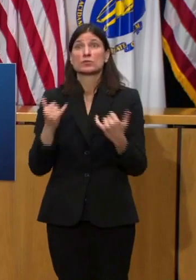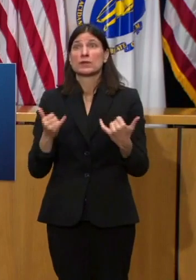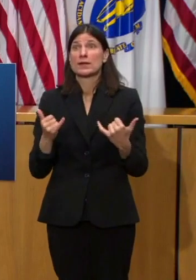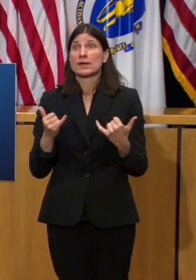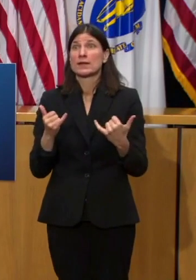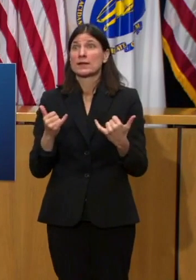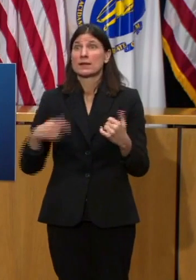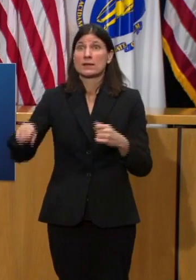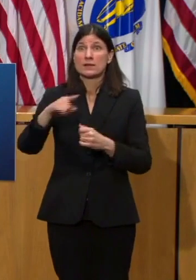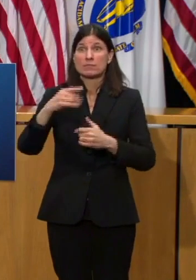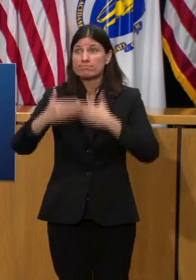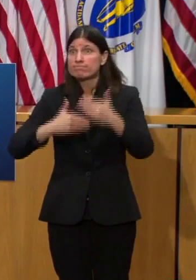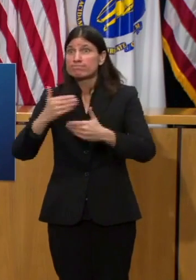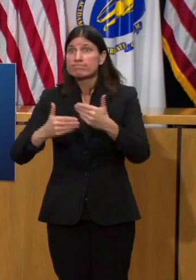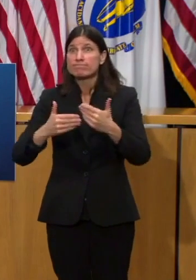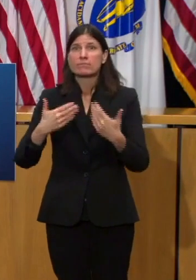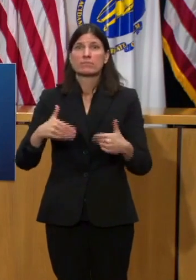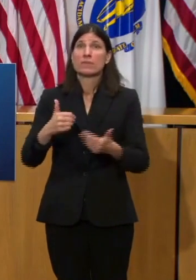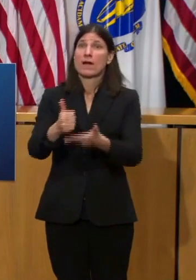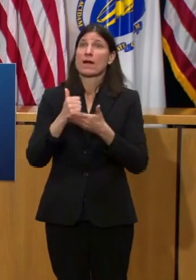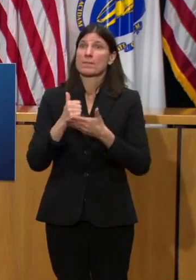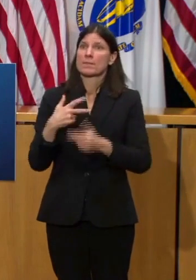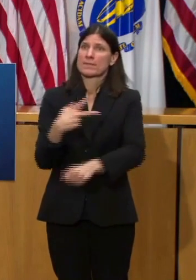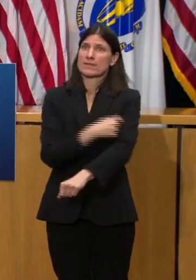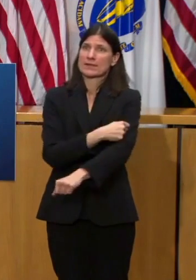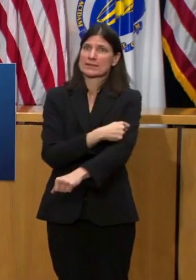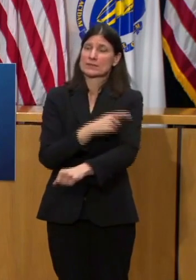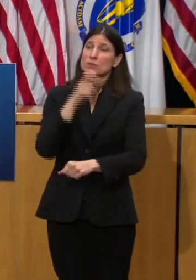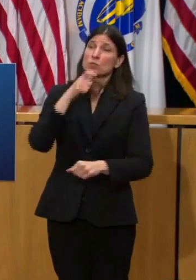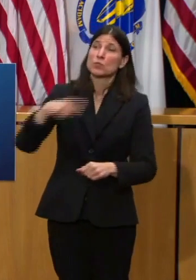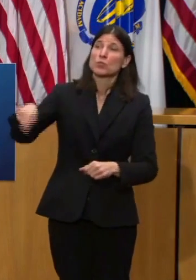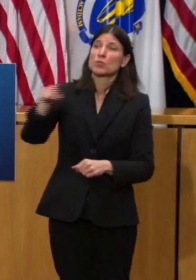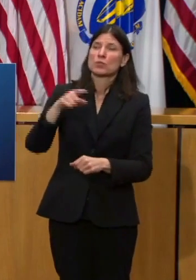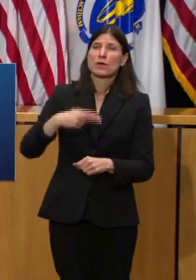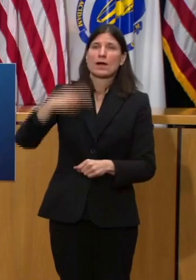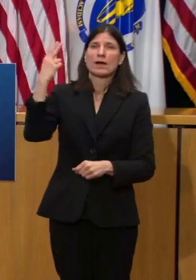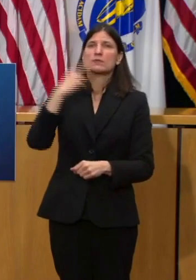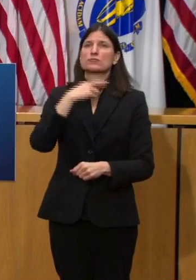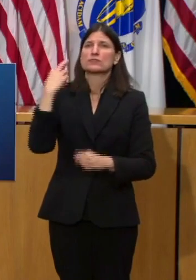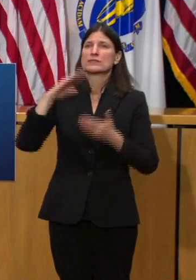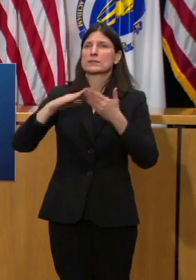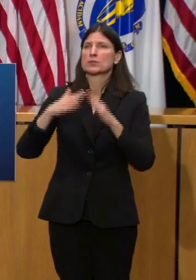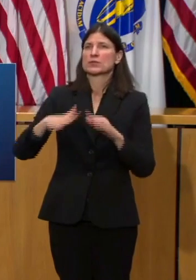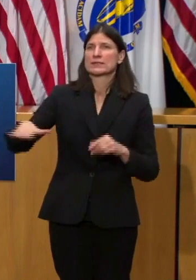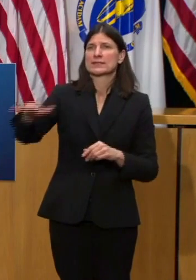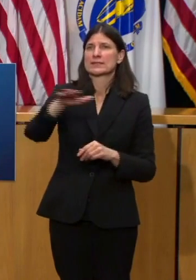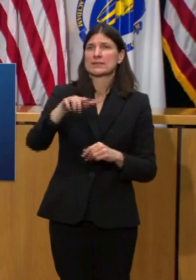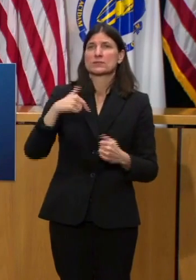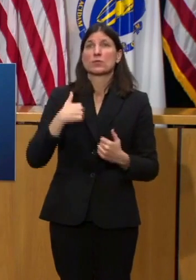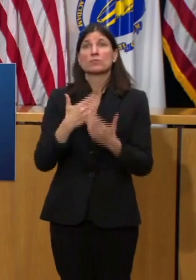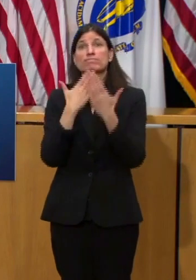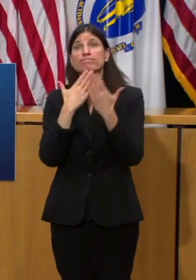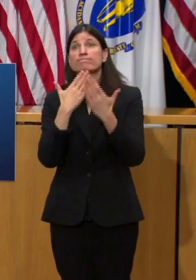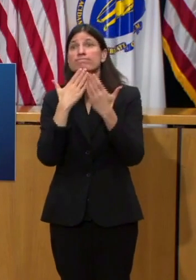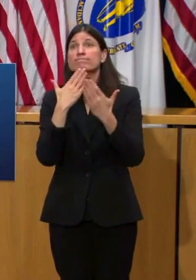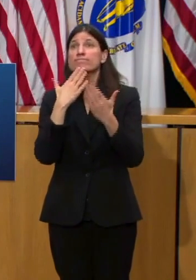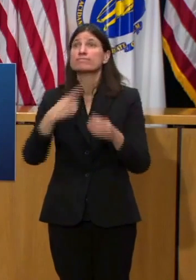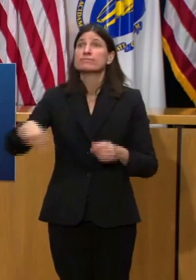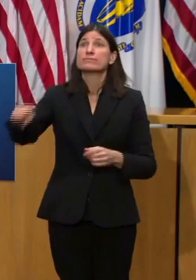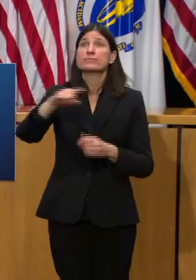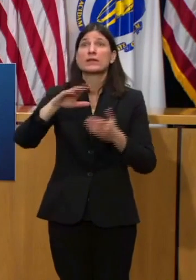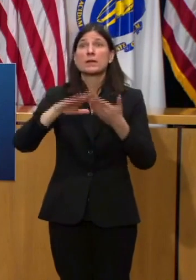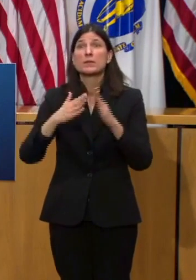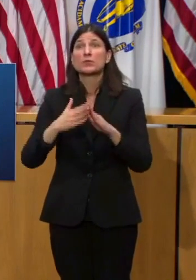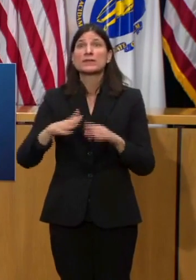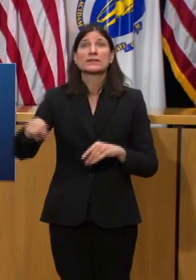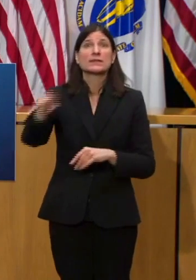communities. We're grateful to the Mass League of Community Health Centers for their strong partnership and their tireless work throughout the